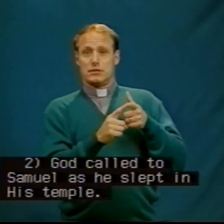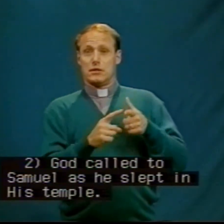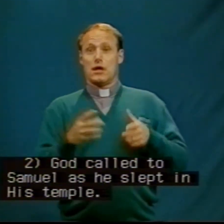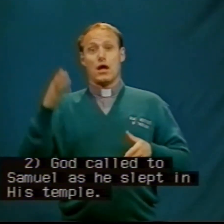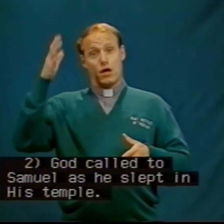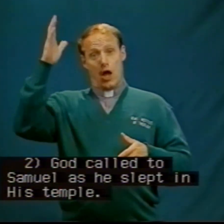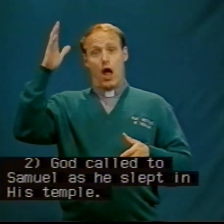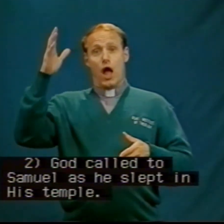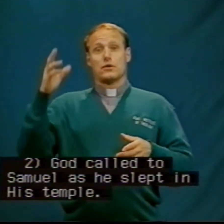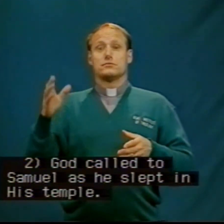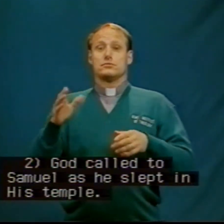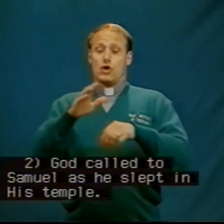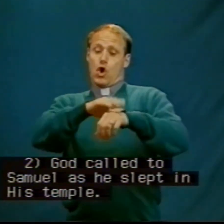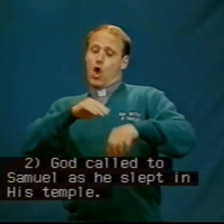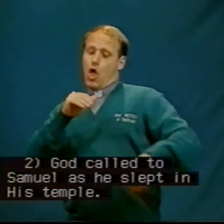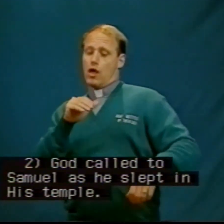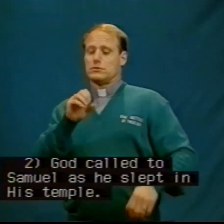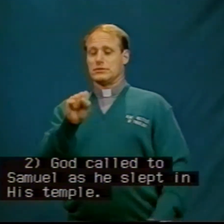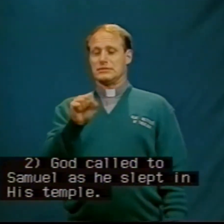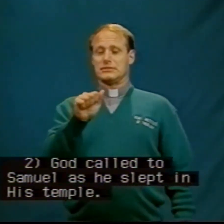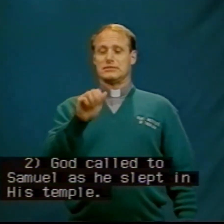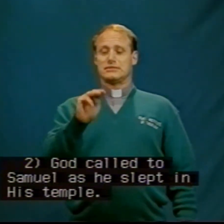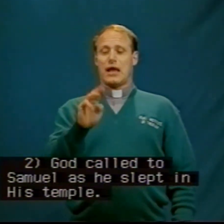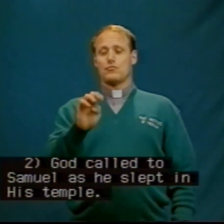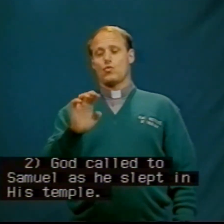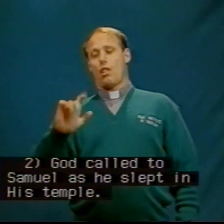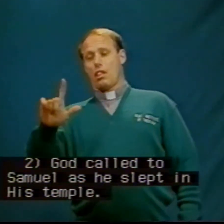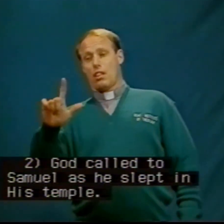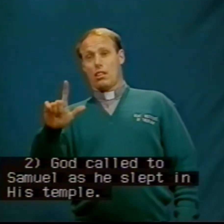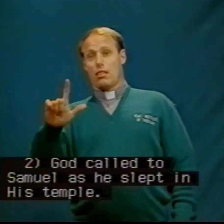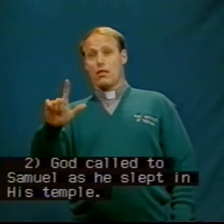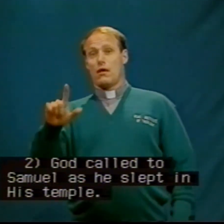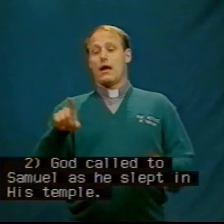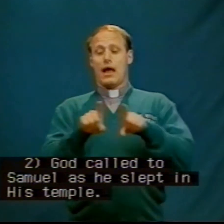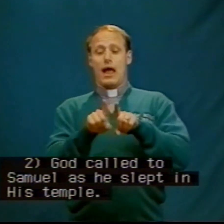Two, God called to Samuel as he slept in his temple.